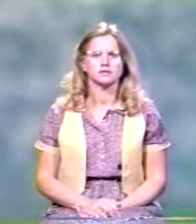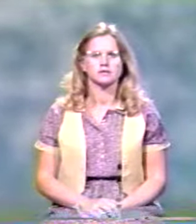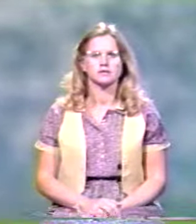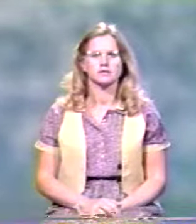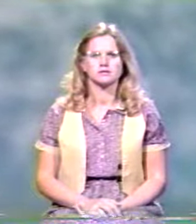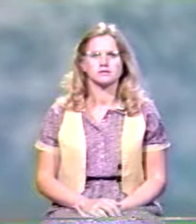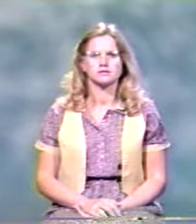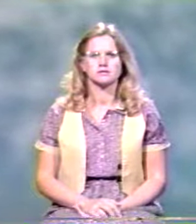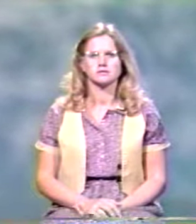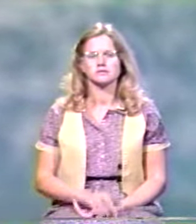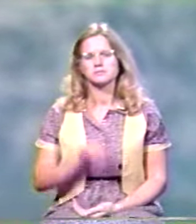Characteristically.